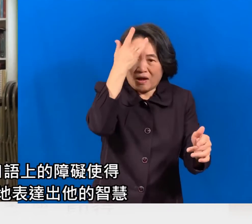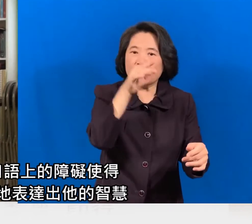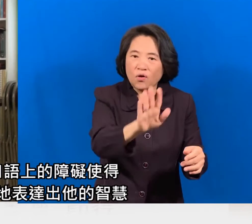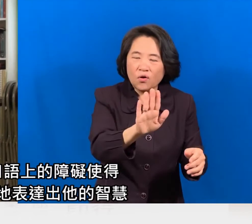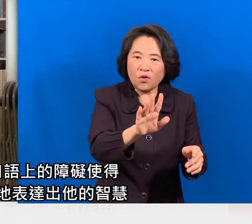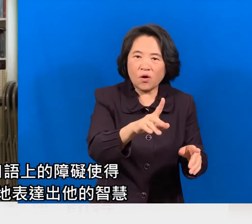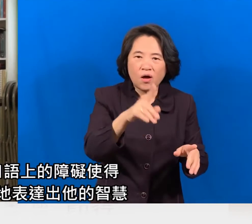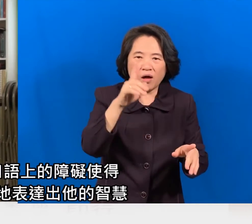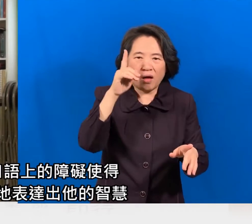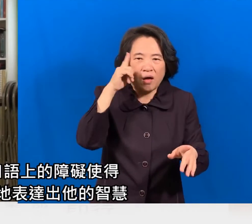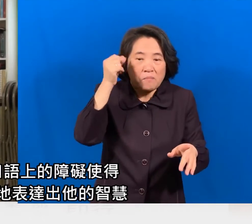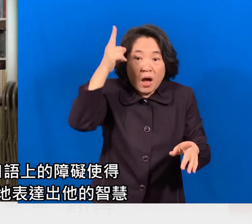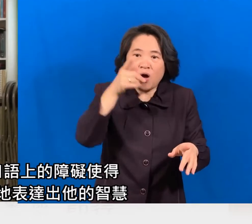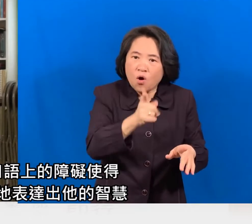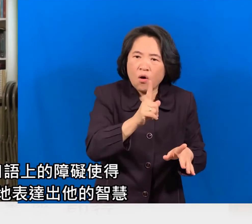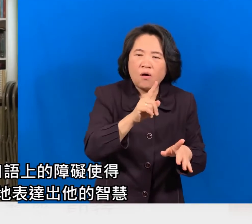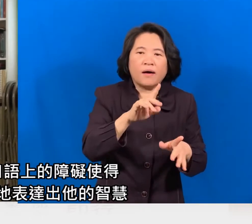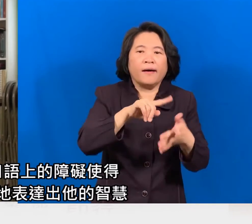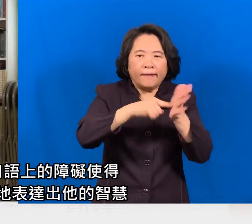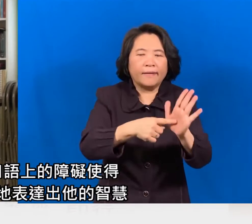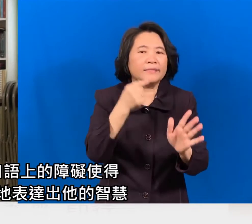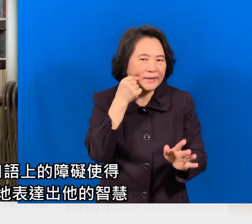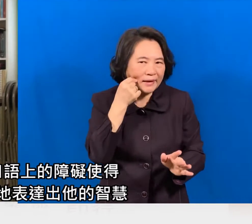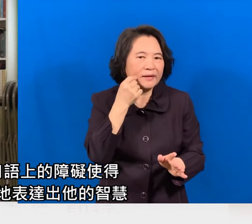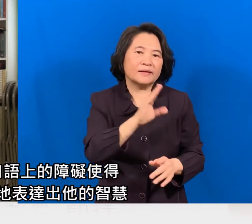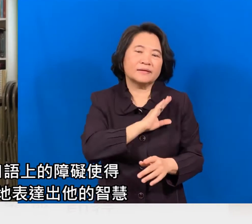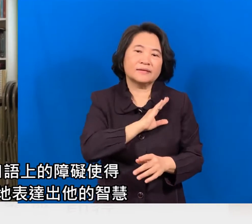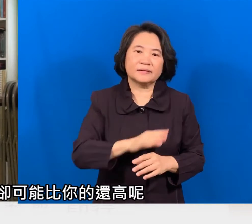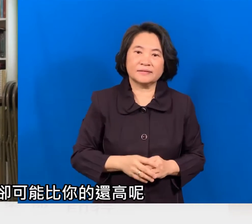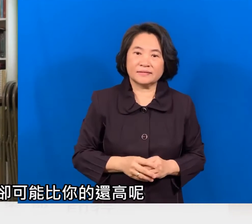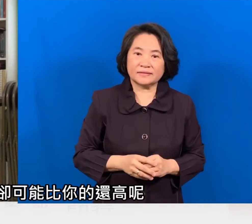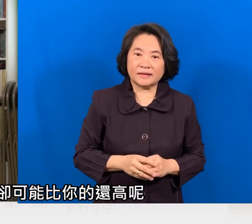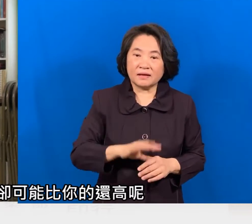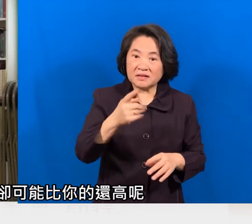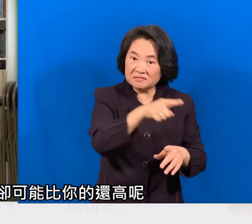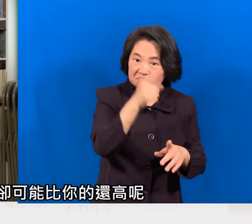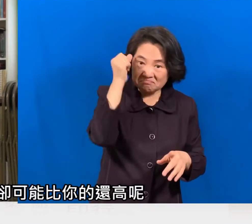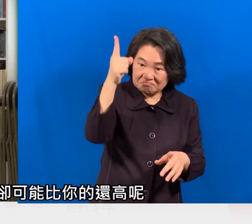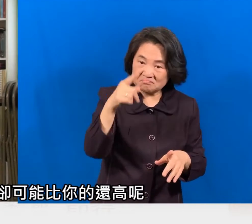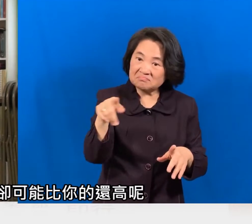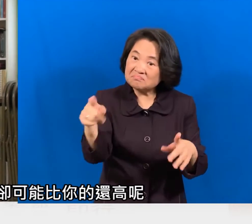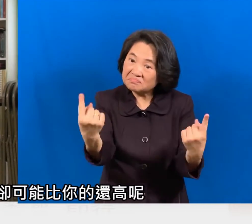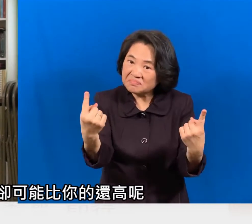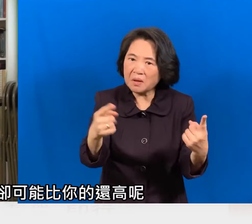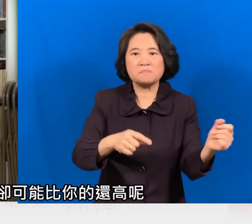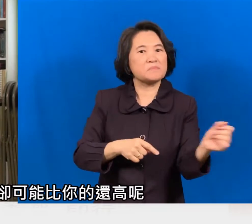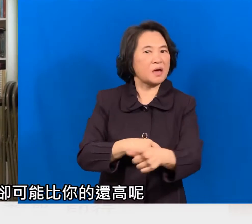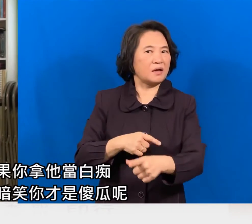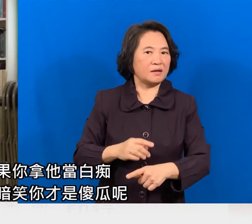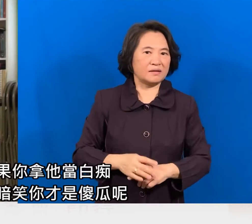speech ability makes it difficult for him to quickly demonstrate his intelligence, but he may be even more intelligent than